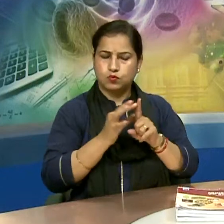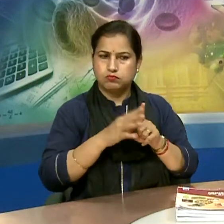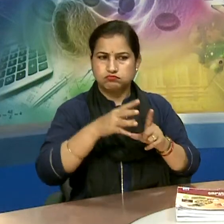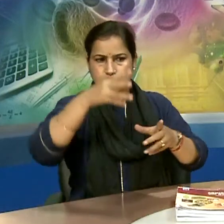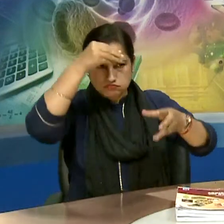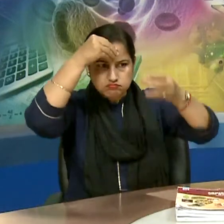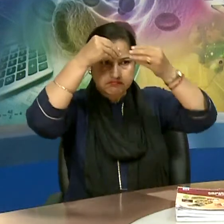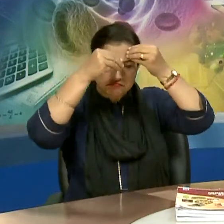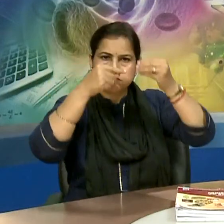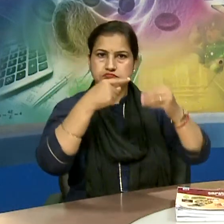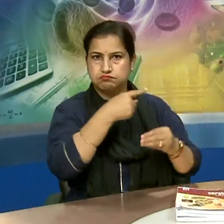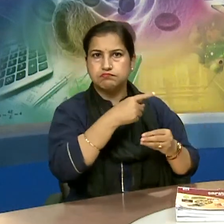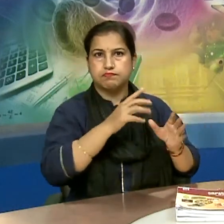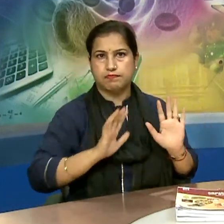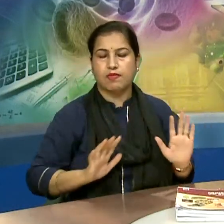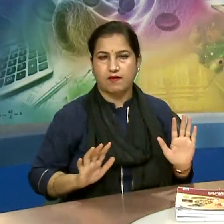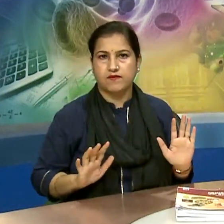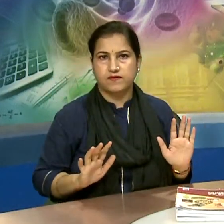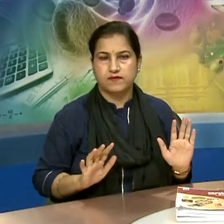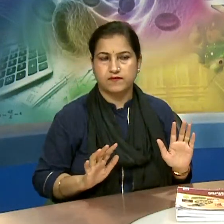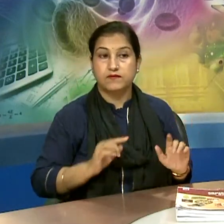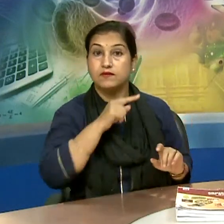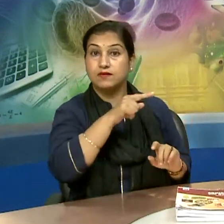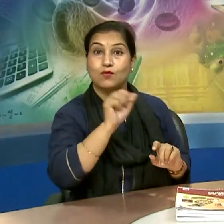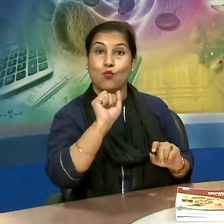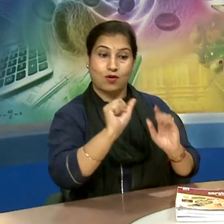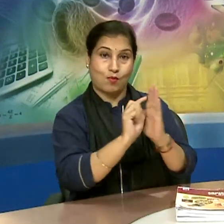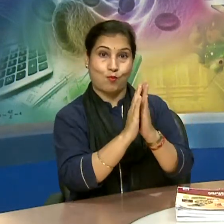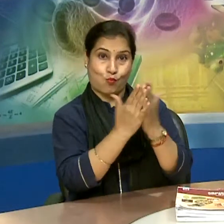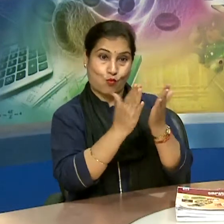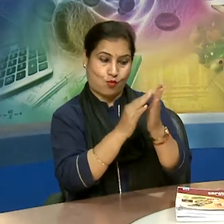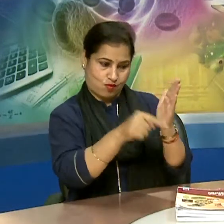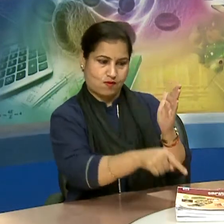This is an activity from